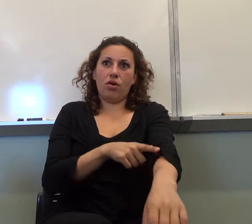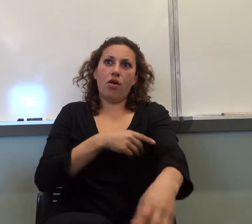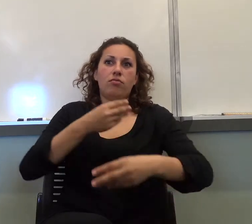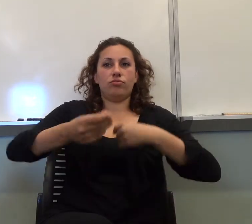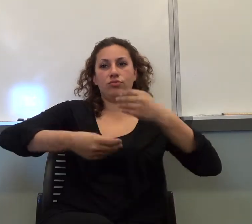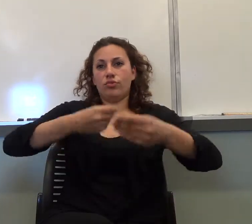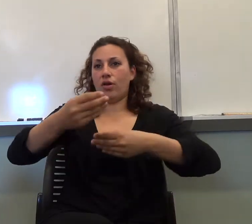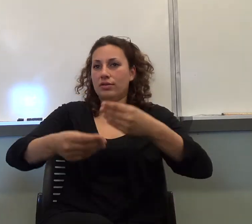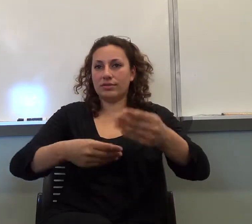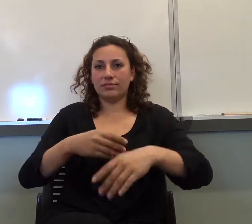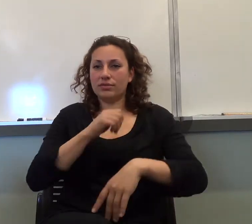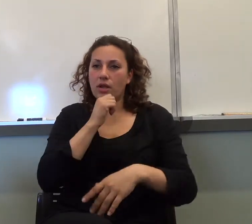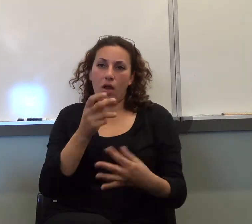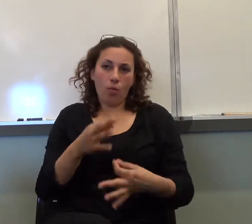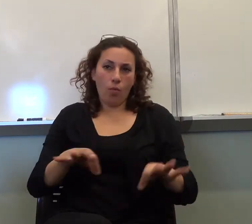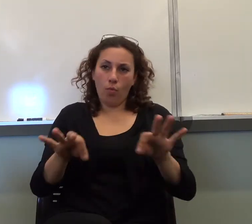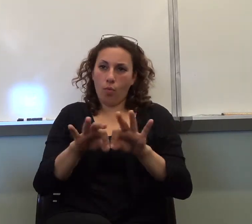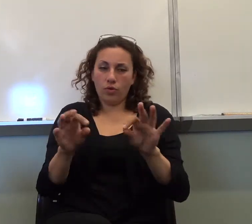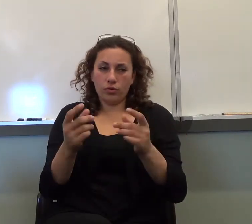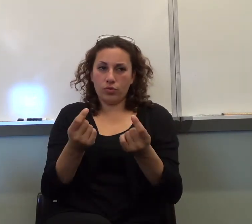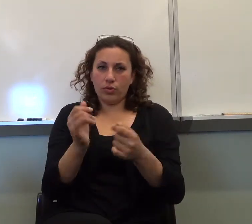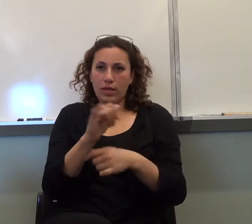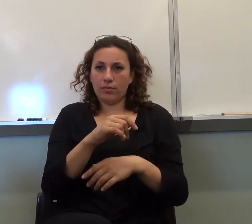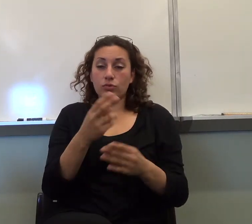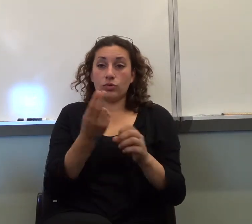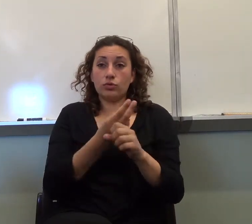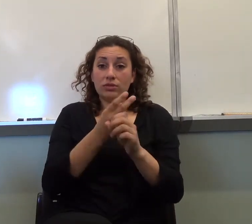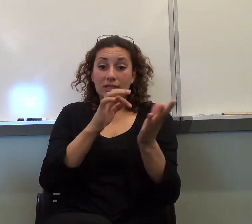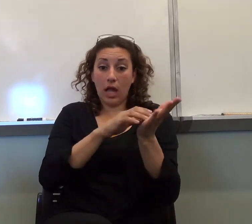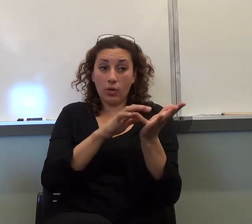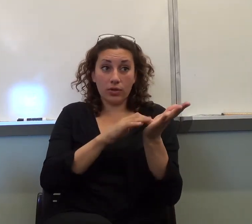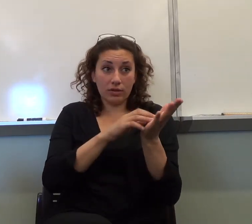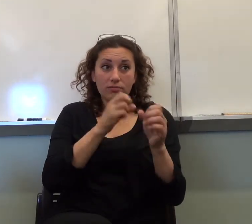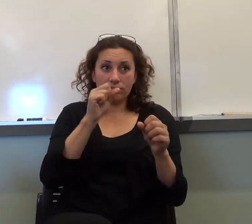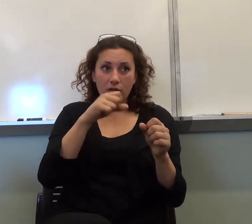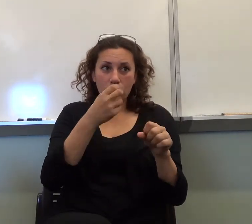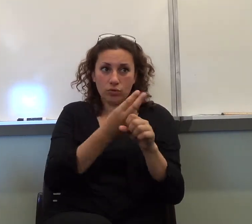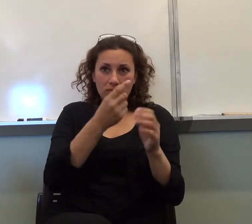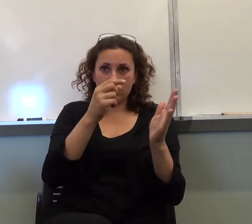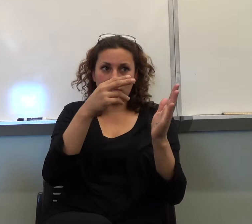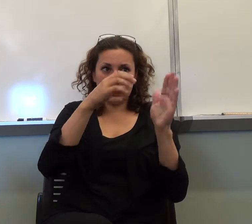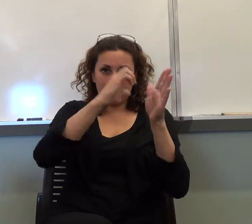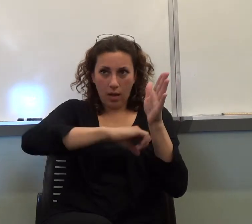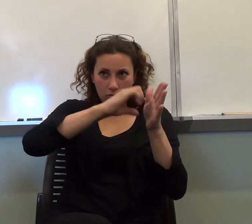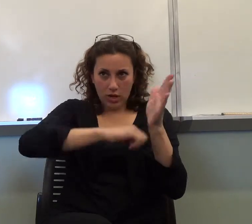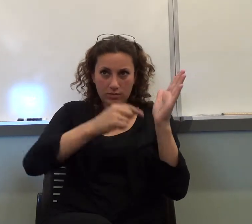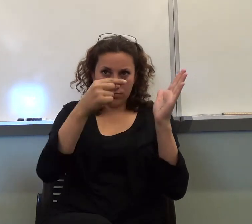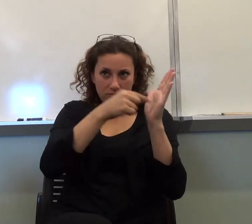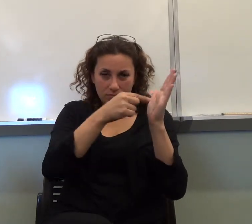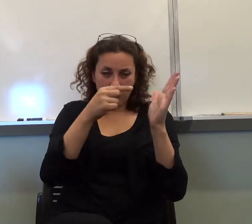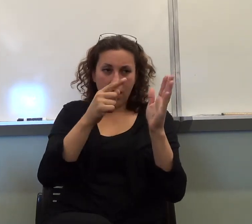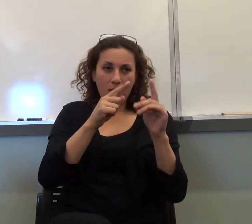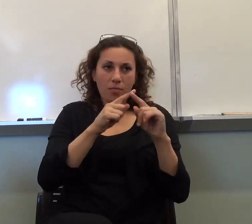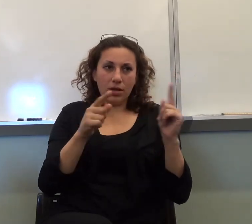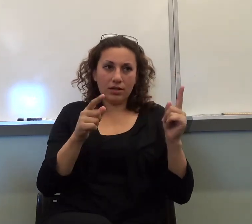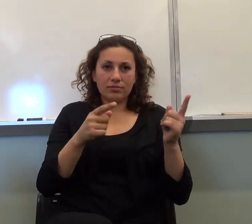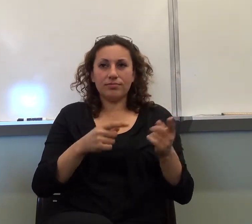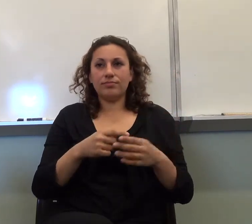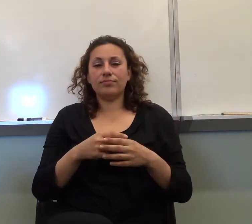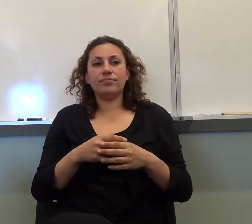If you're doing this on the calculator, of course, you press your subtraction button. But at any rate, you end up, if